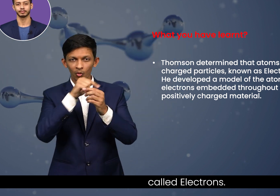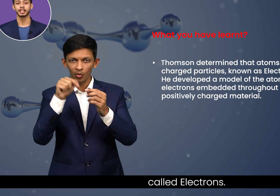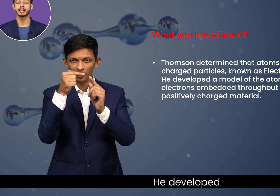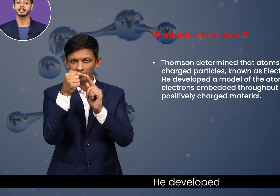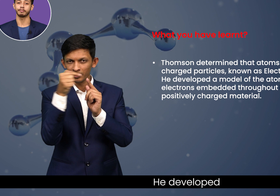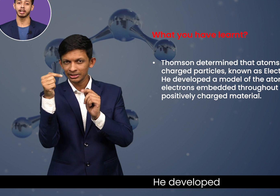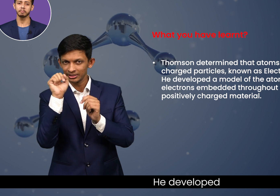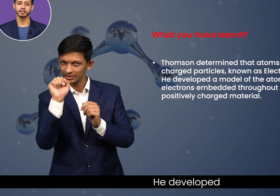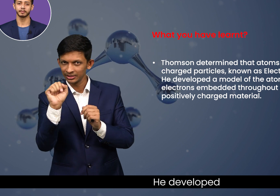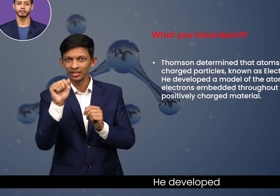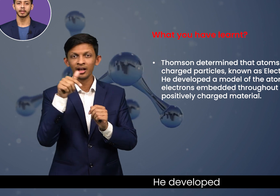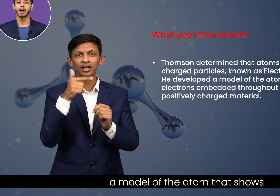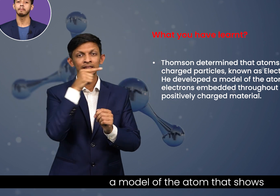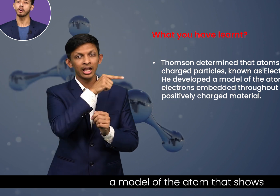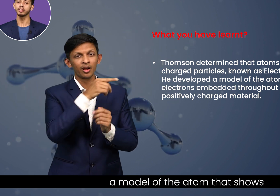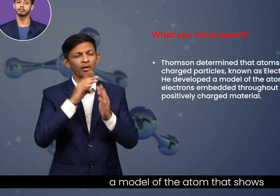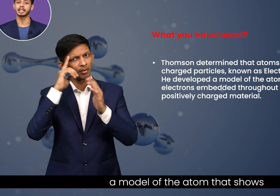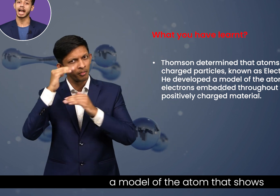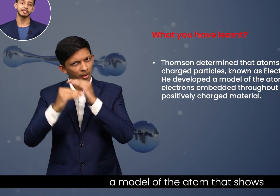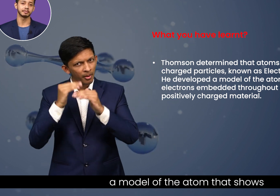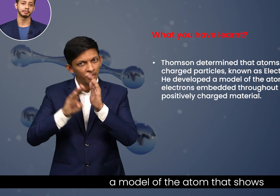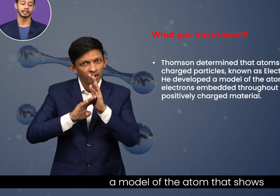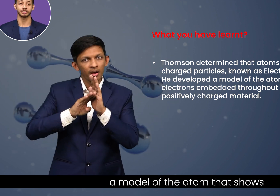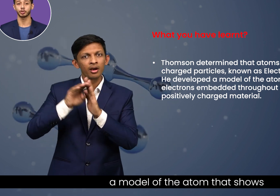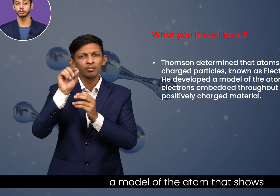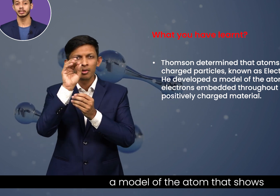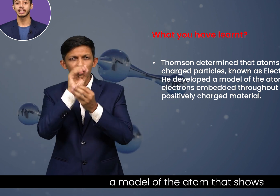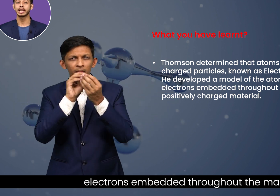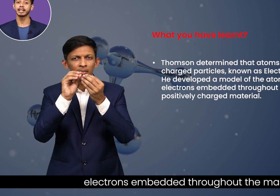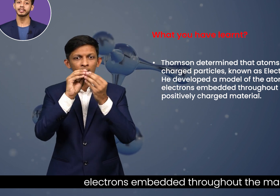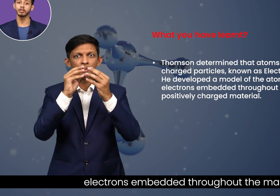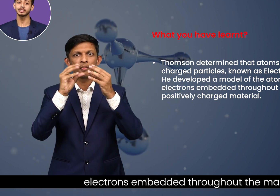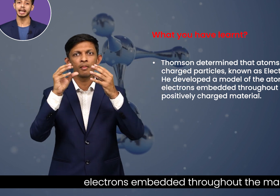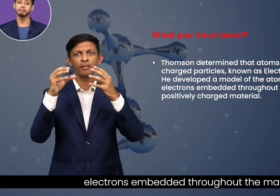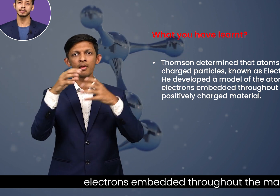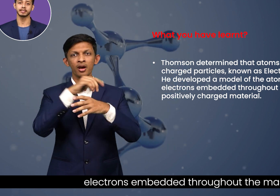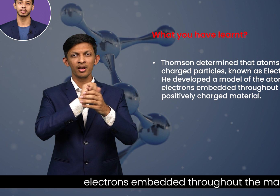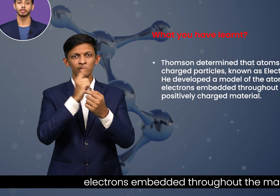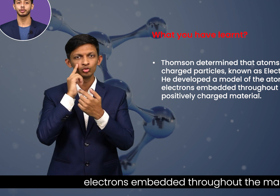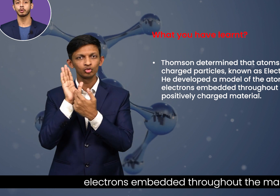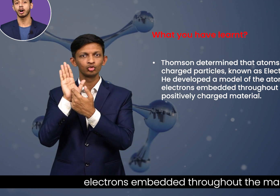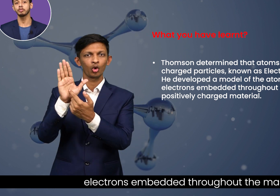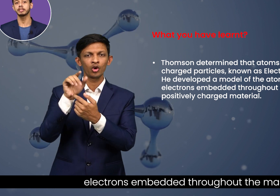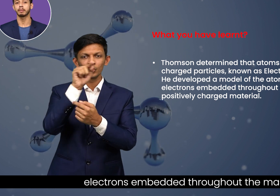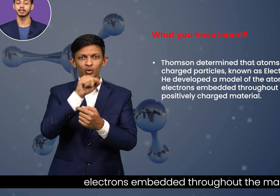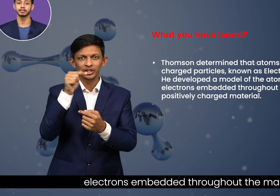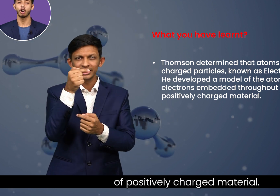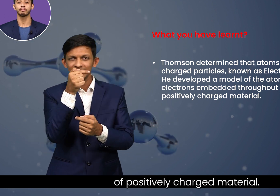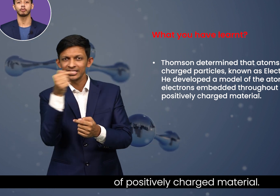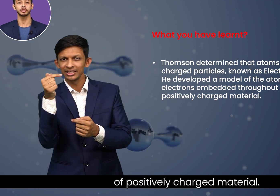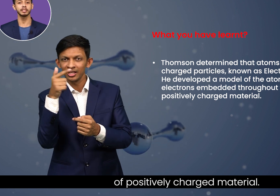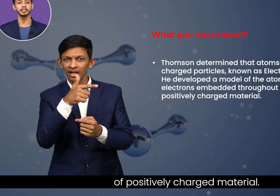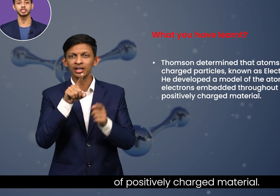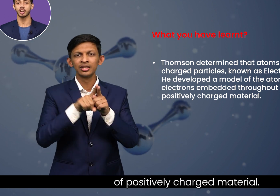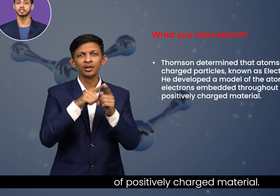He developed a model of the atom that shows electrons embedded throughout the mass